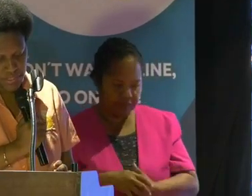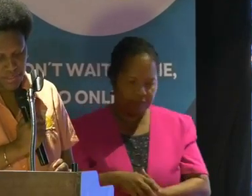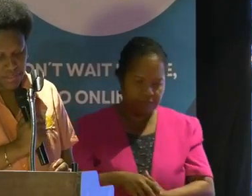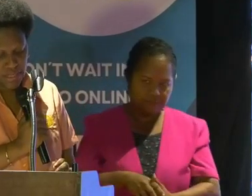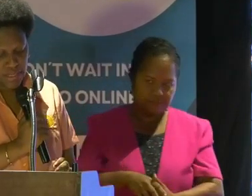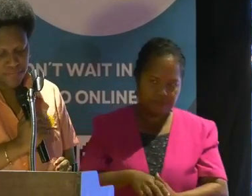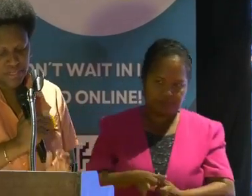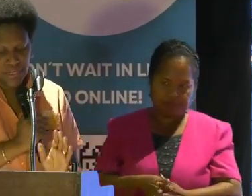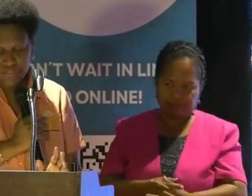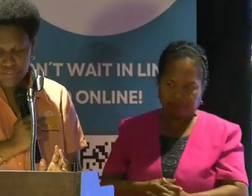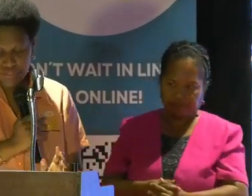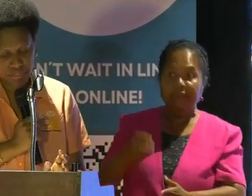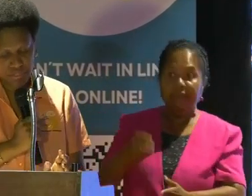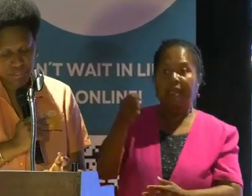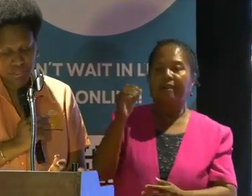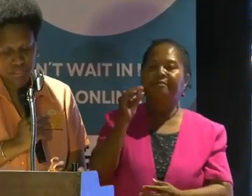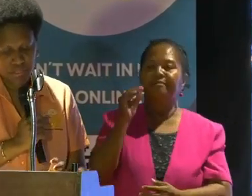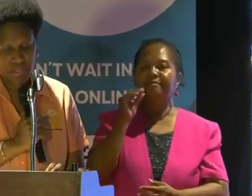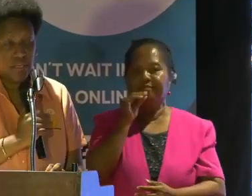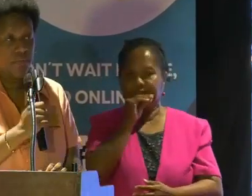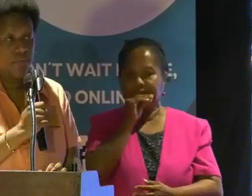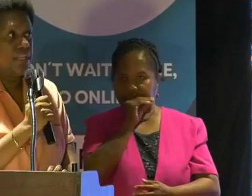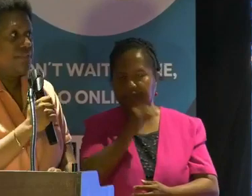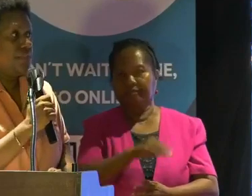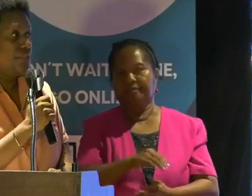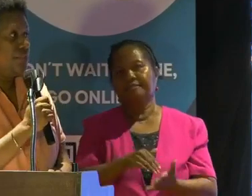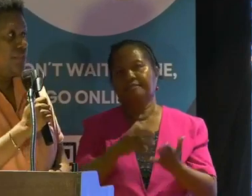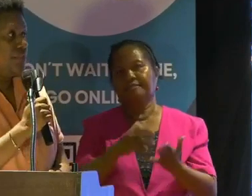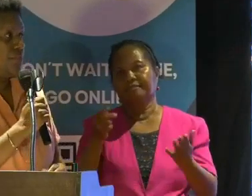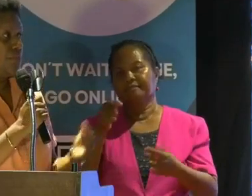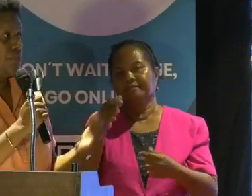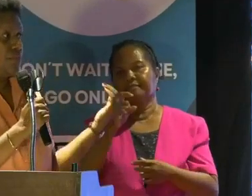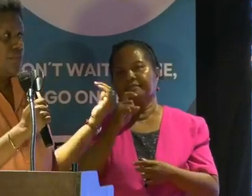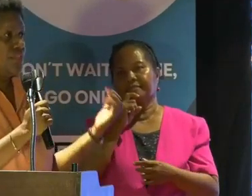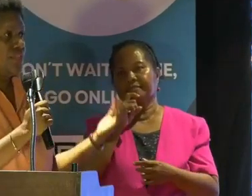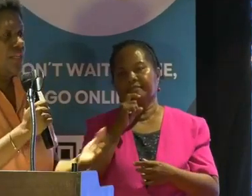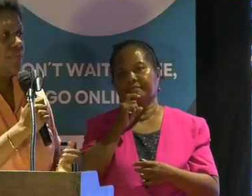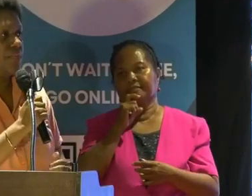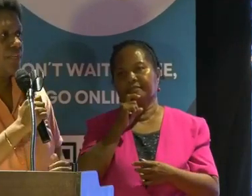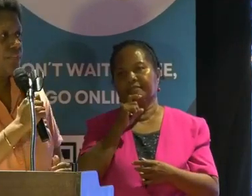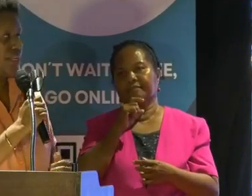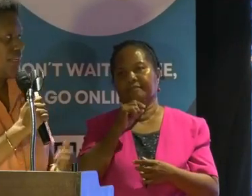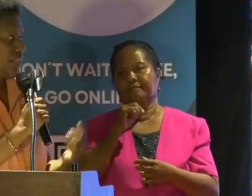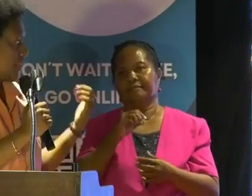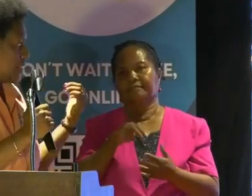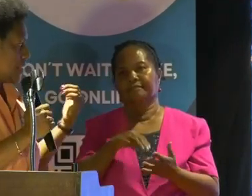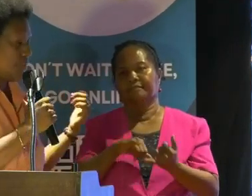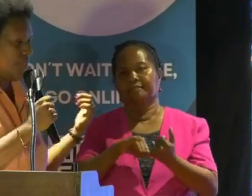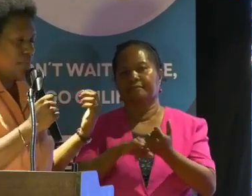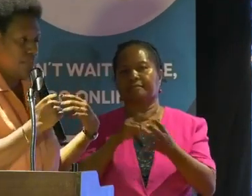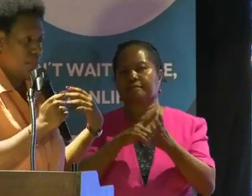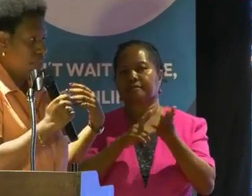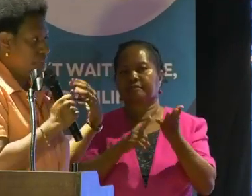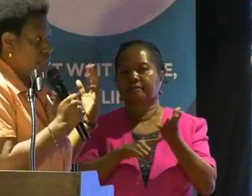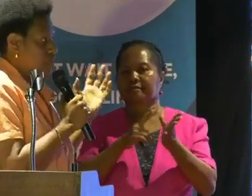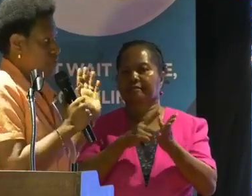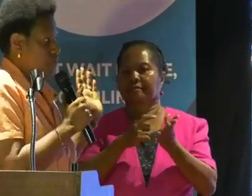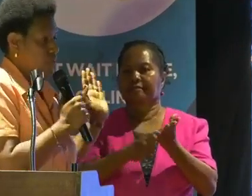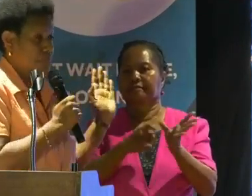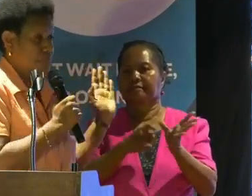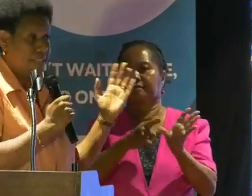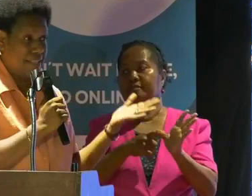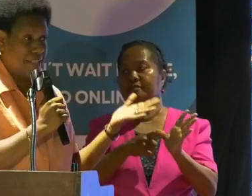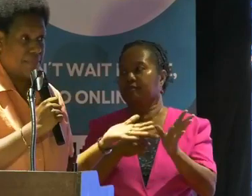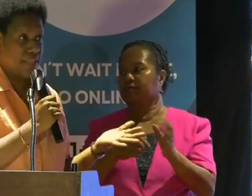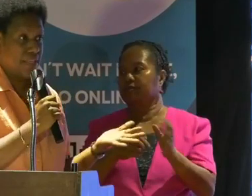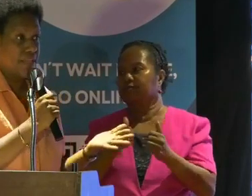And then after lunch, and now in the afternoon, you may go through the salary wage. And Terence actually go